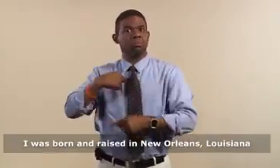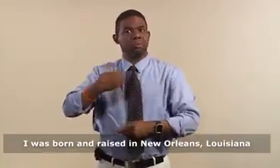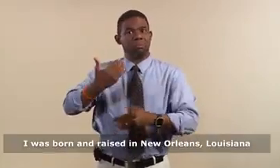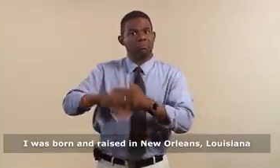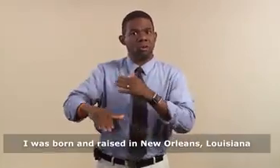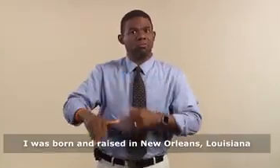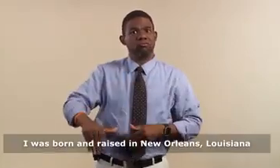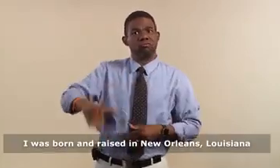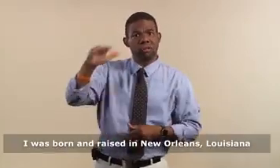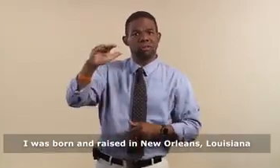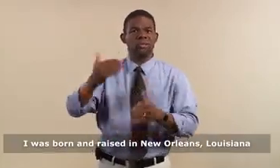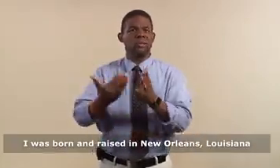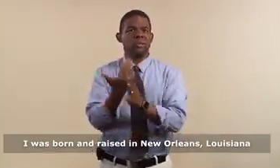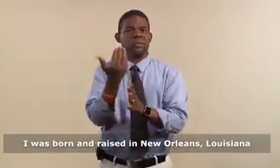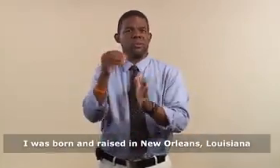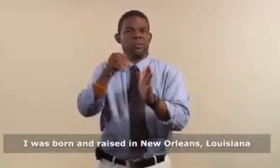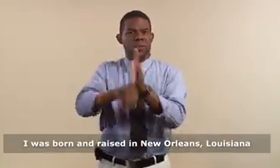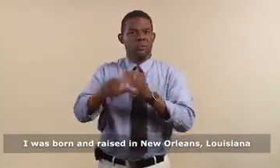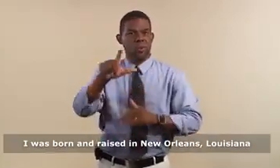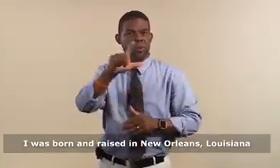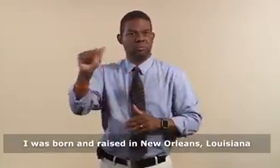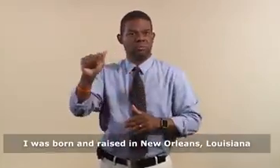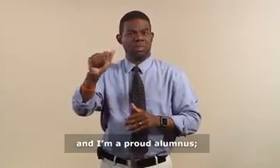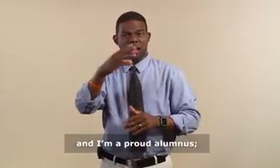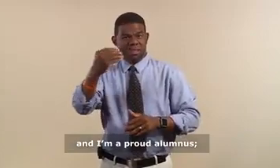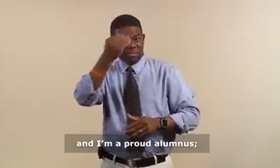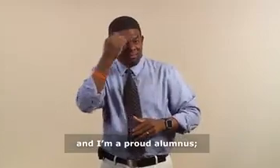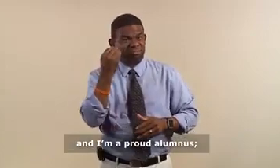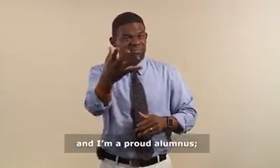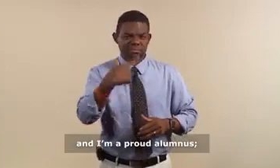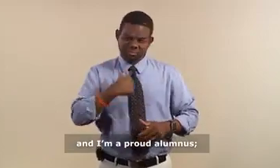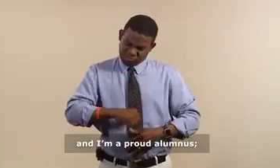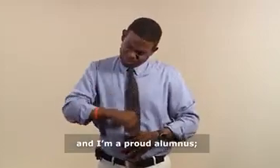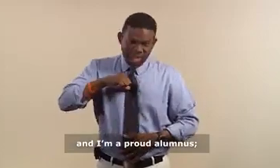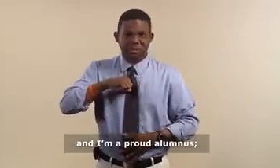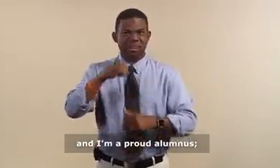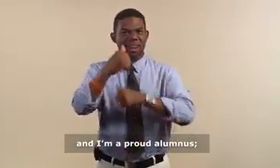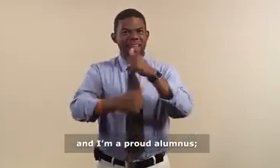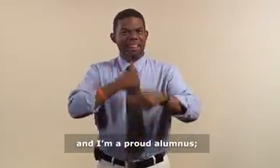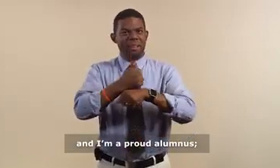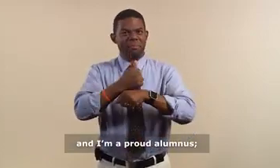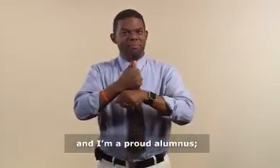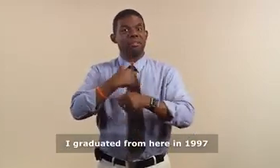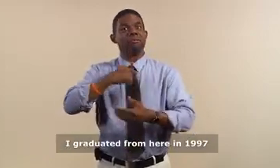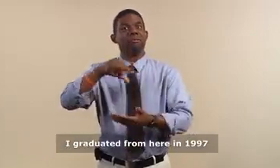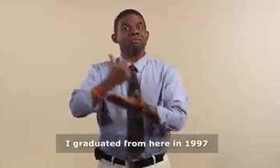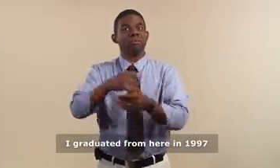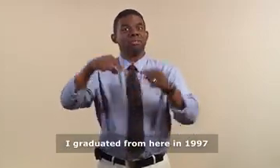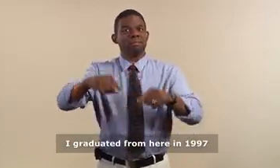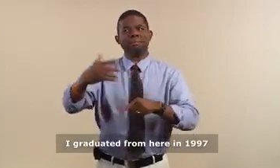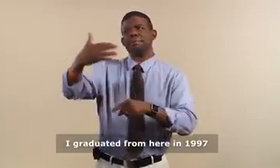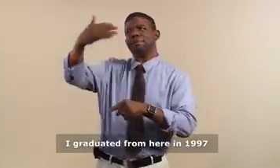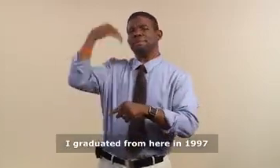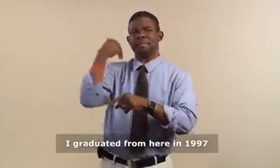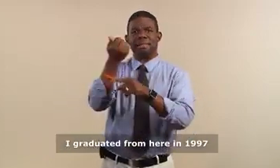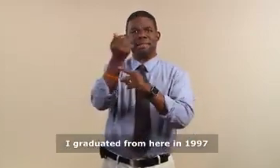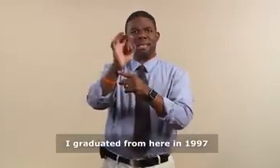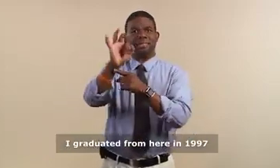I was born and raised in New Orleans, Louisiana, and I'm a proud alumnus. I graduated from here in